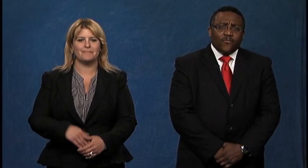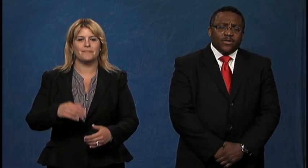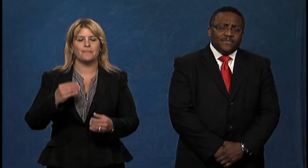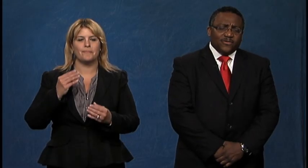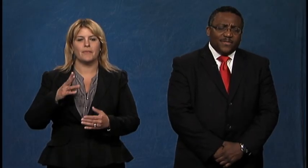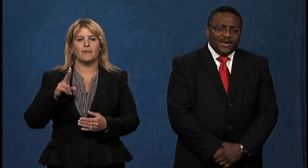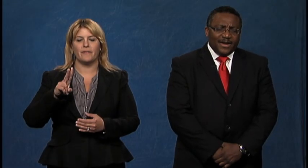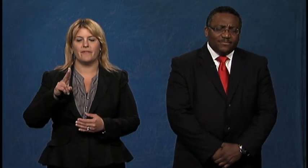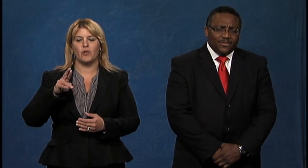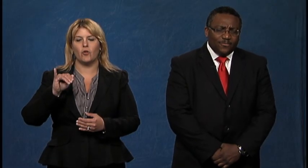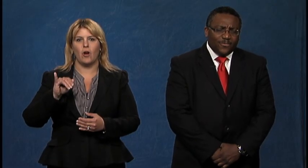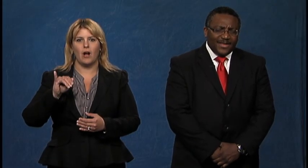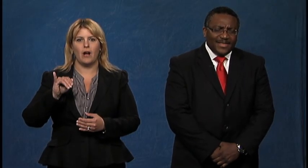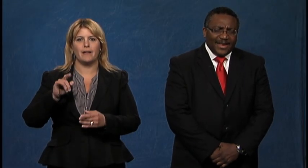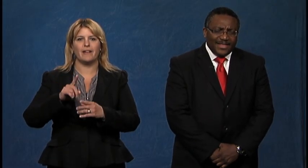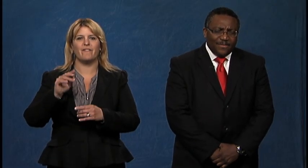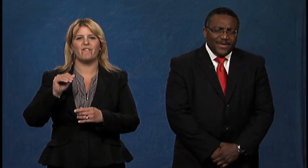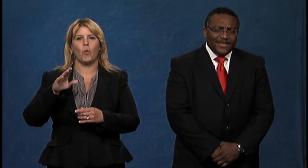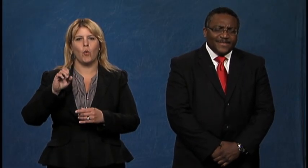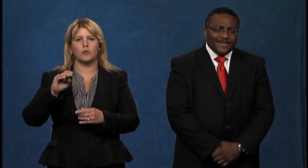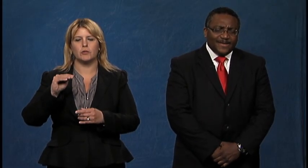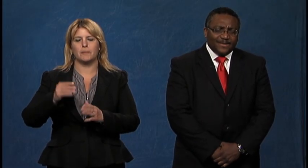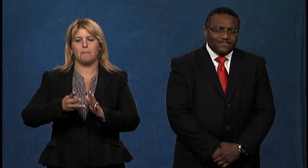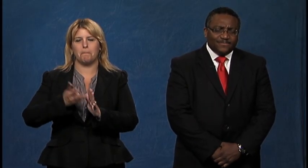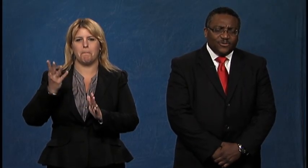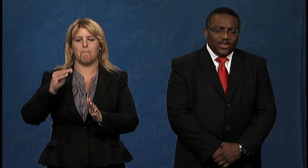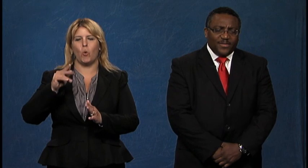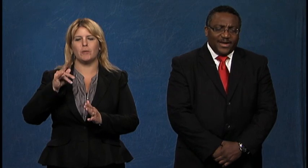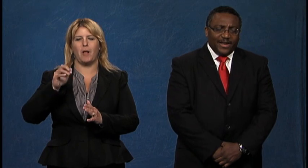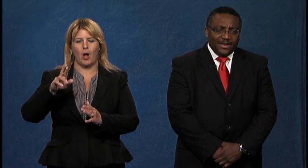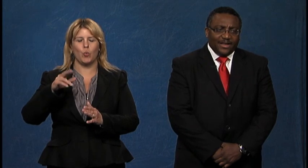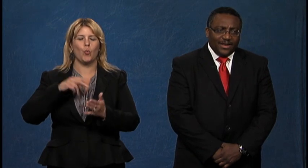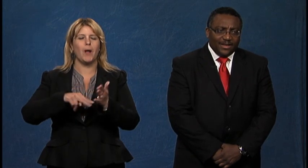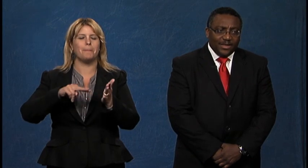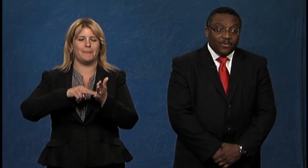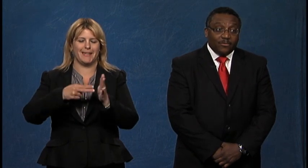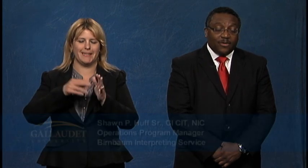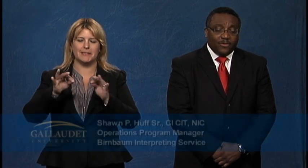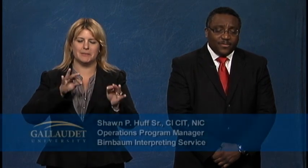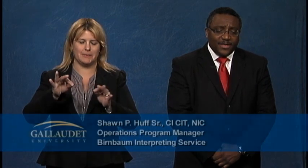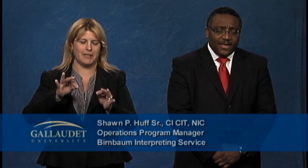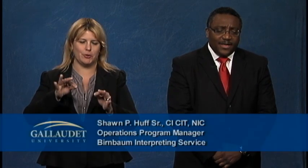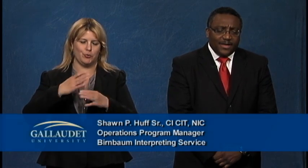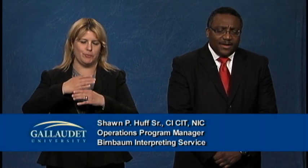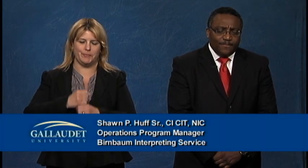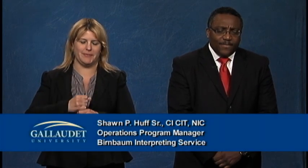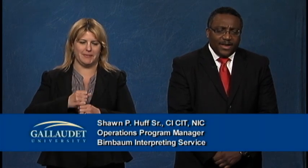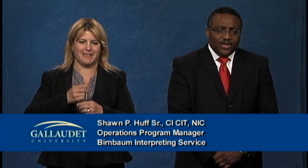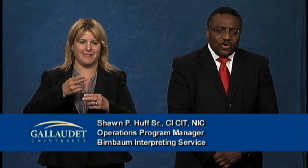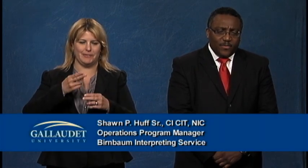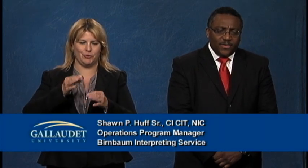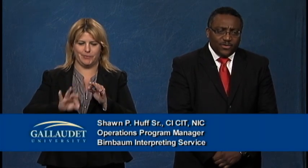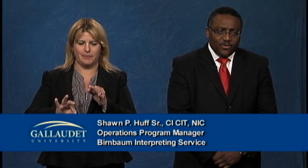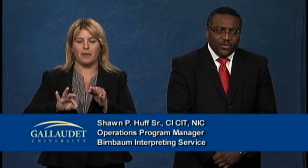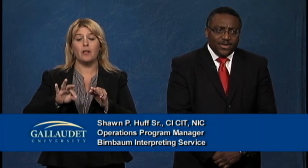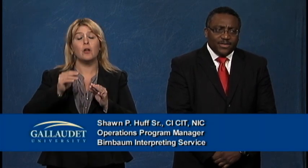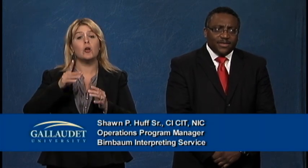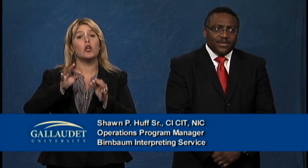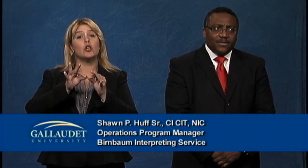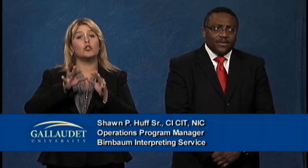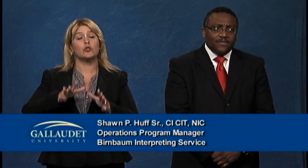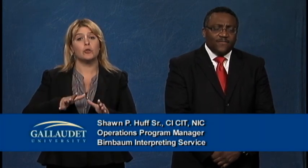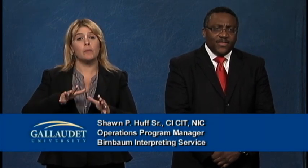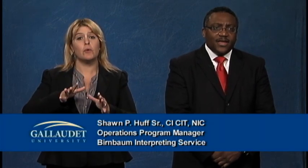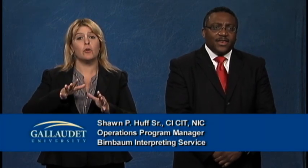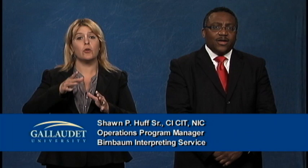VRI is a force multiplier. What exactly that means, to explain it in simple terms, an interpreter who